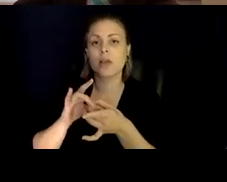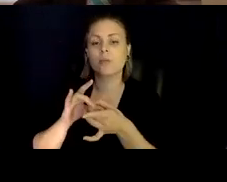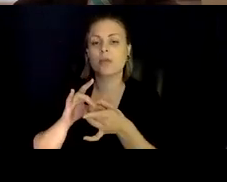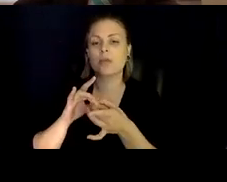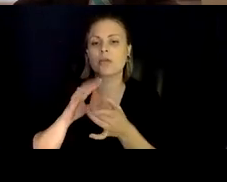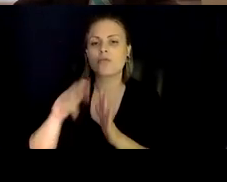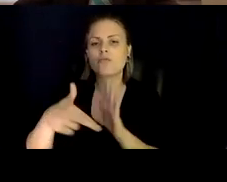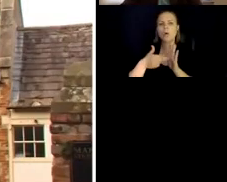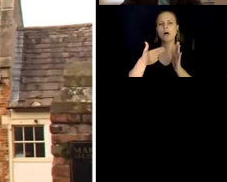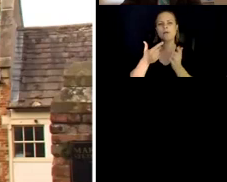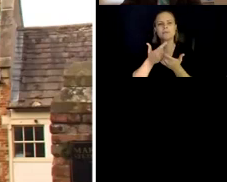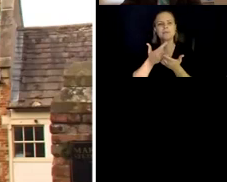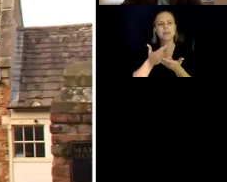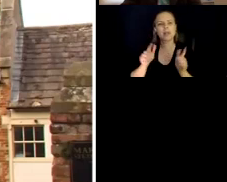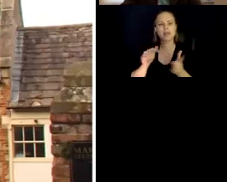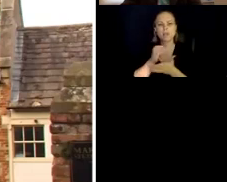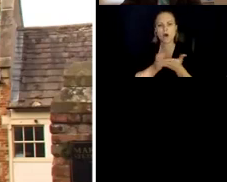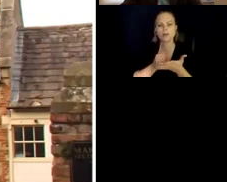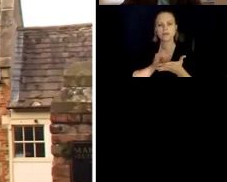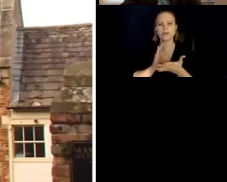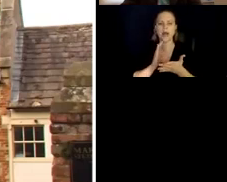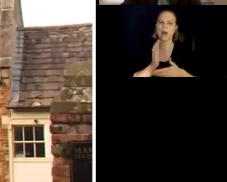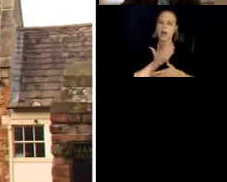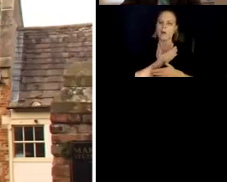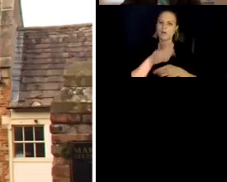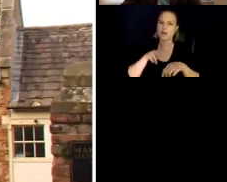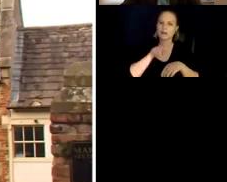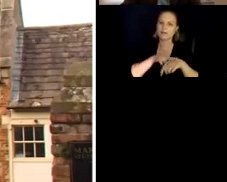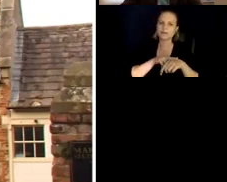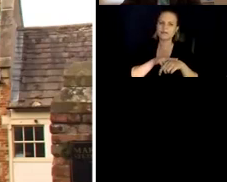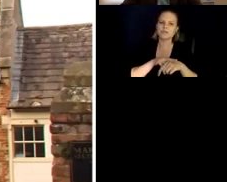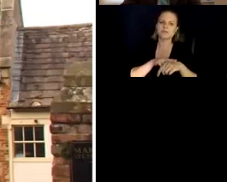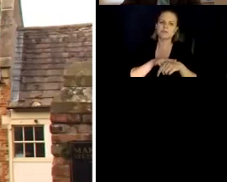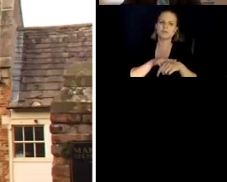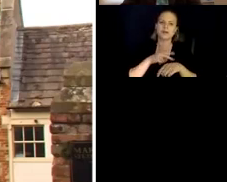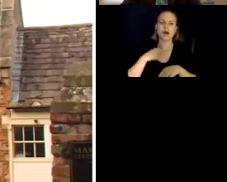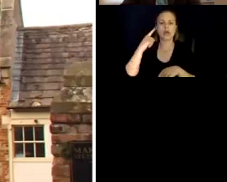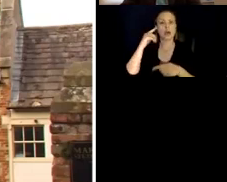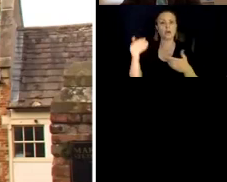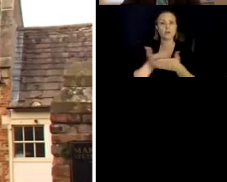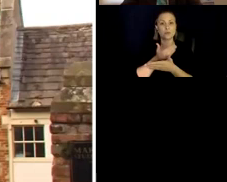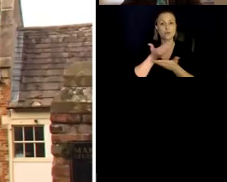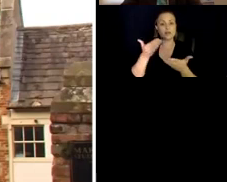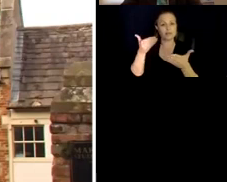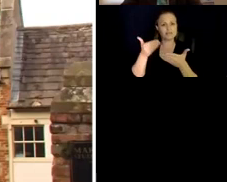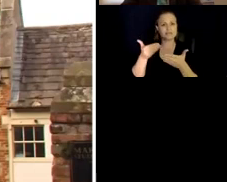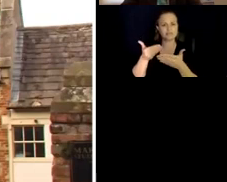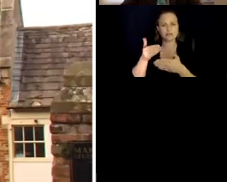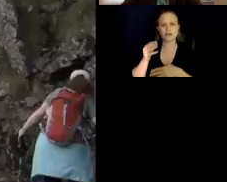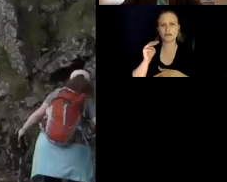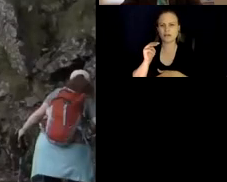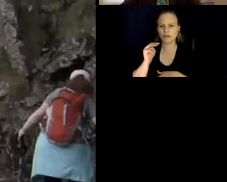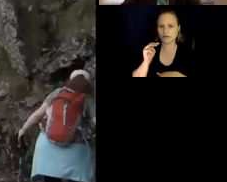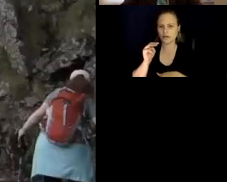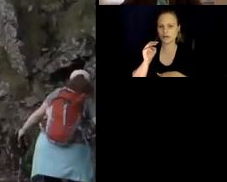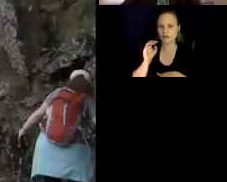liberal arts in our nation, and how I thought that a new thing that was on the horizon called MOOCs, these were massive